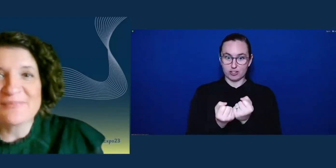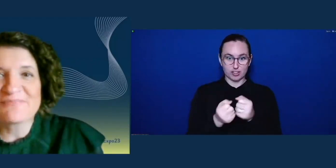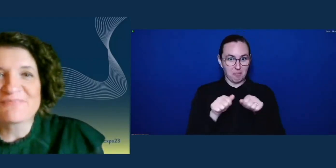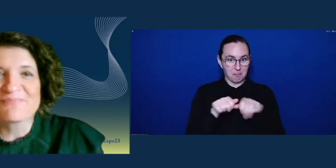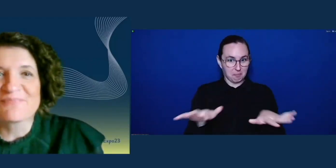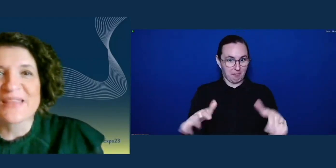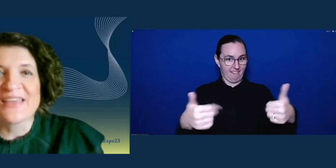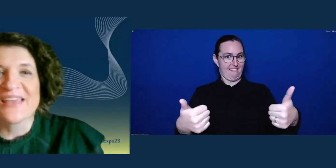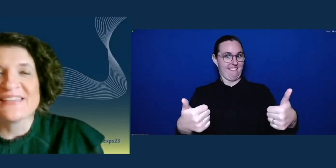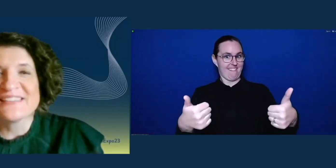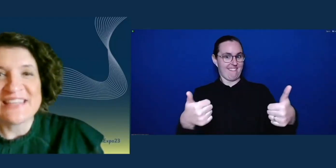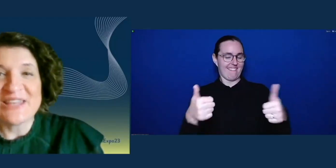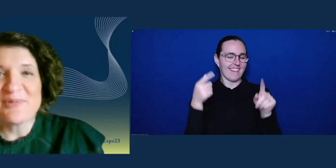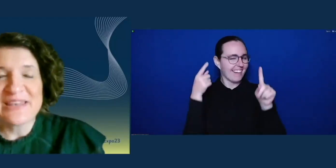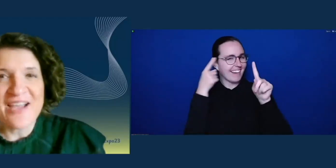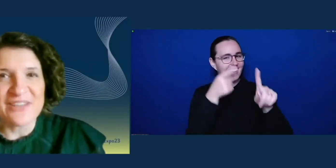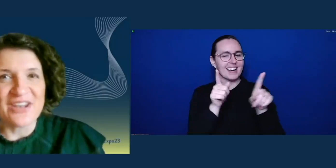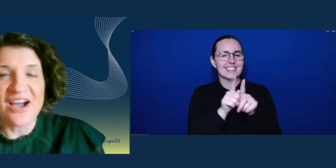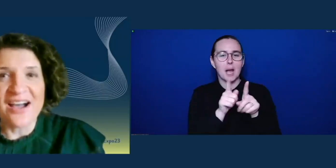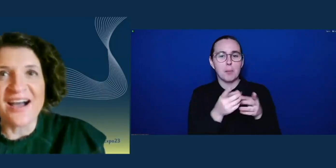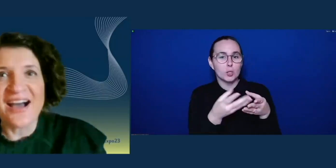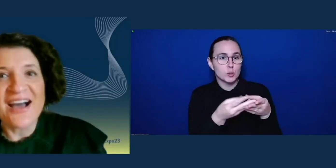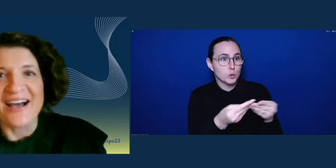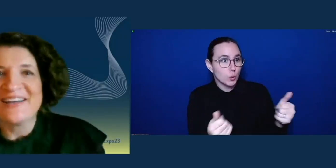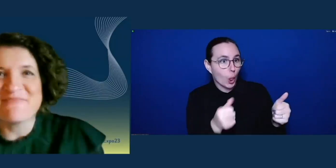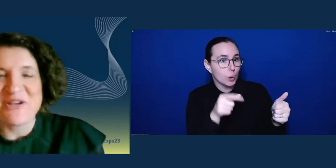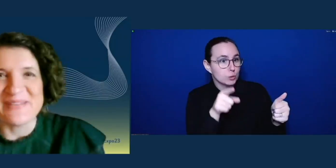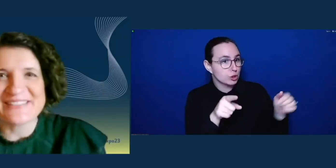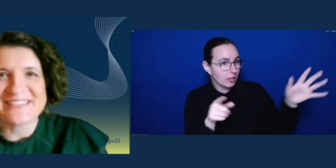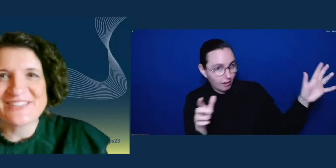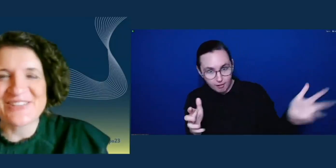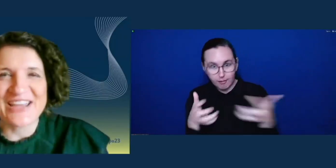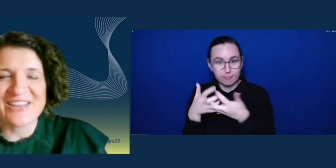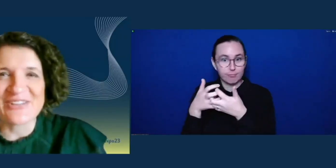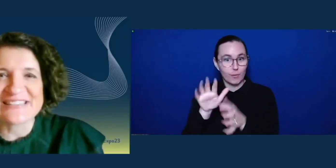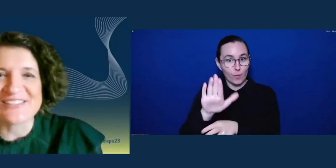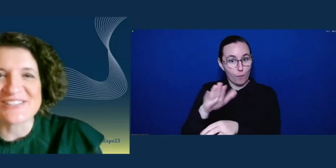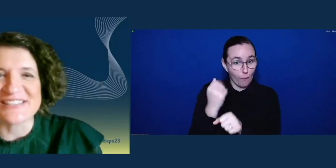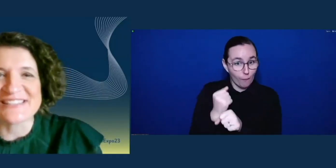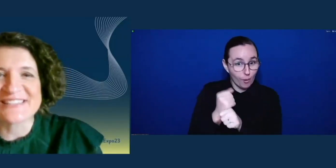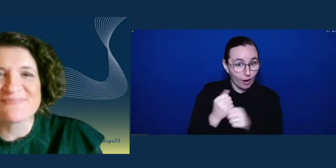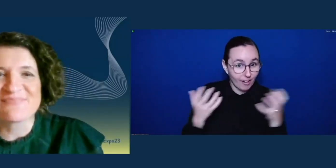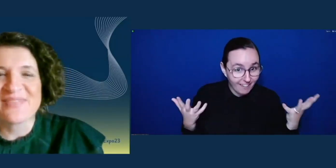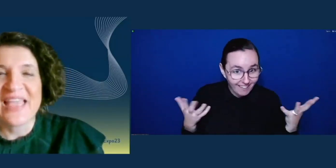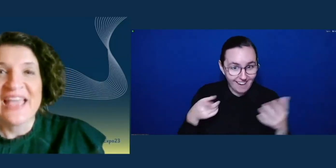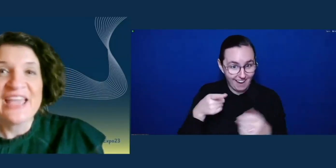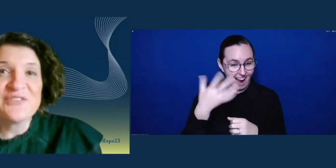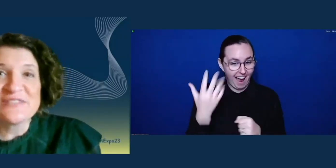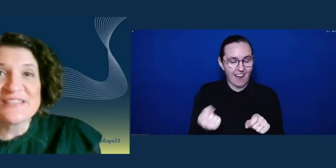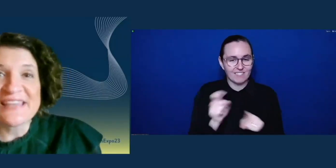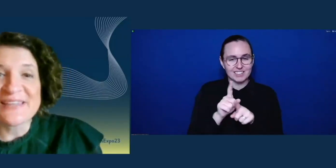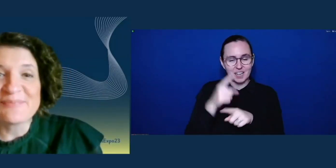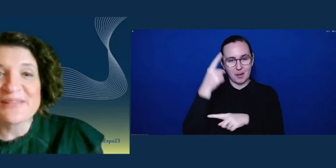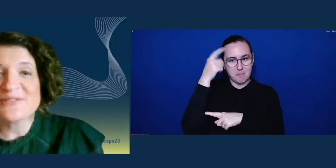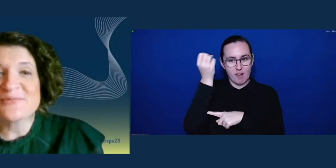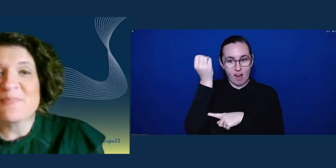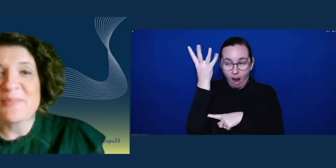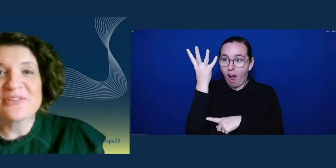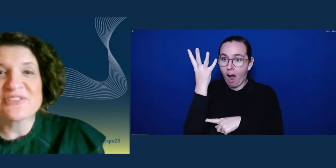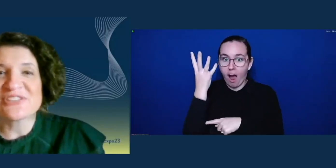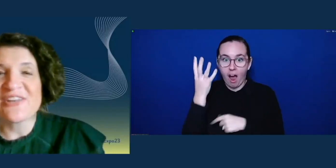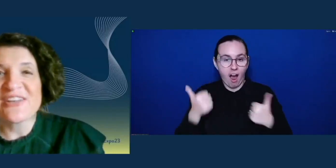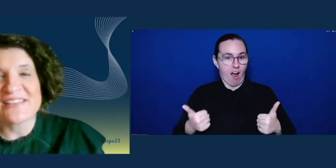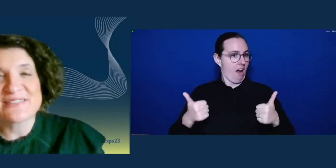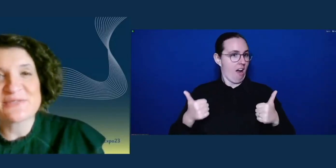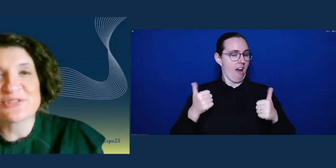work? Did anyone have an aha moment during your sessions? If you did, please remember